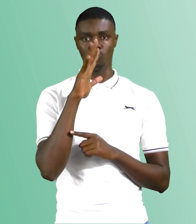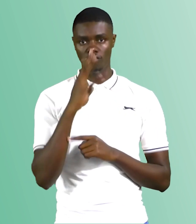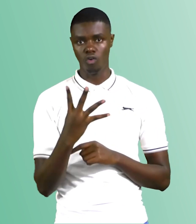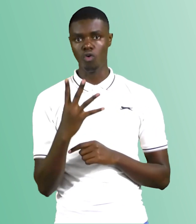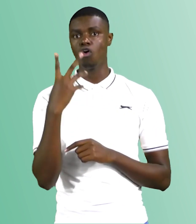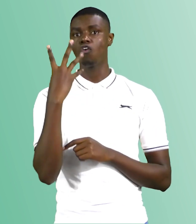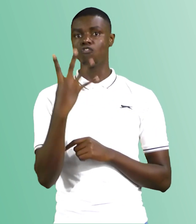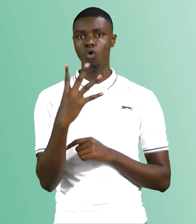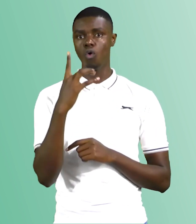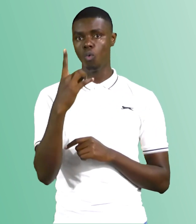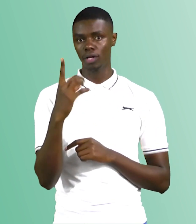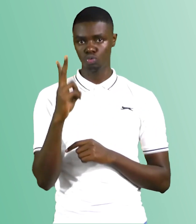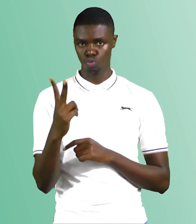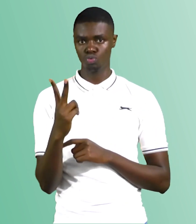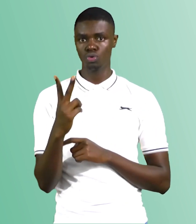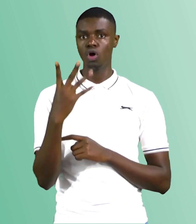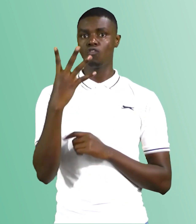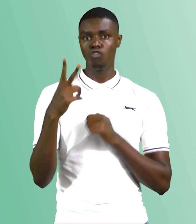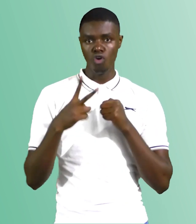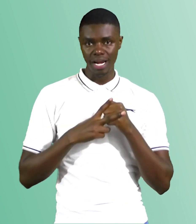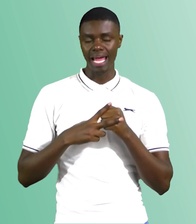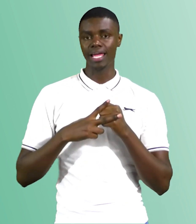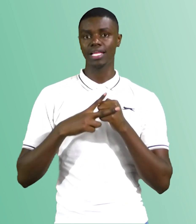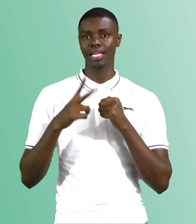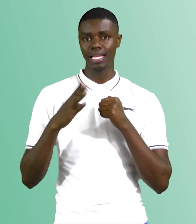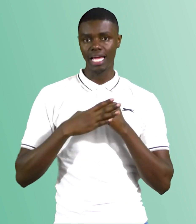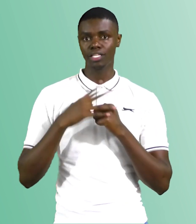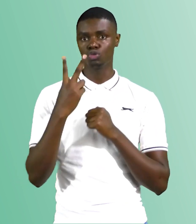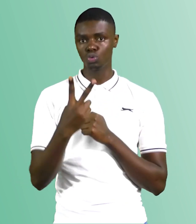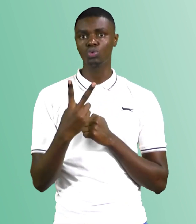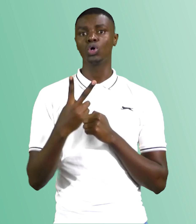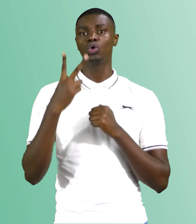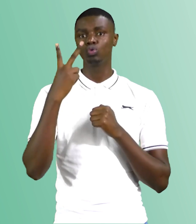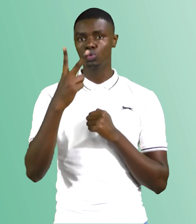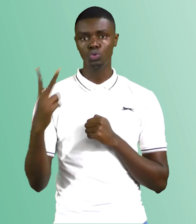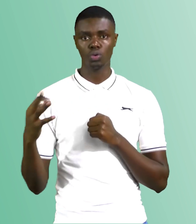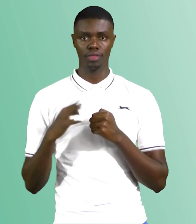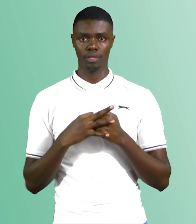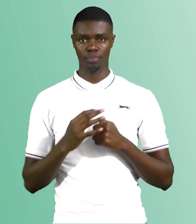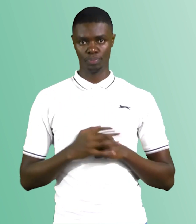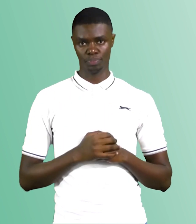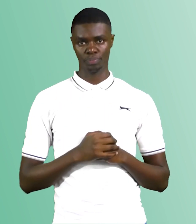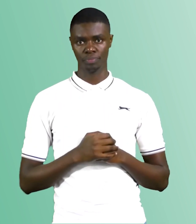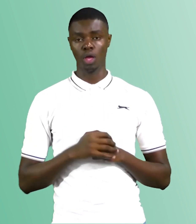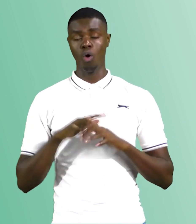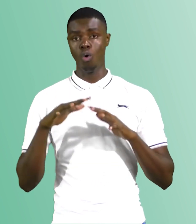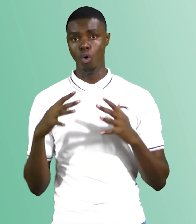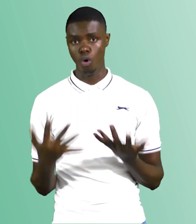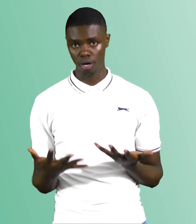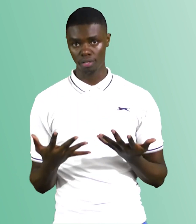+254 412 492 223